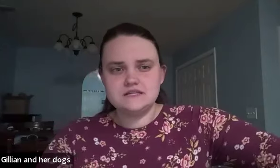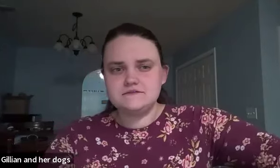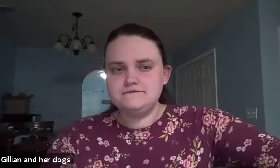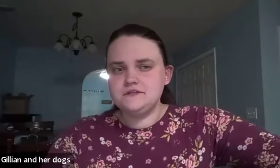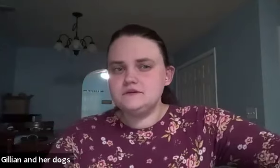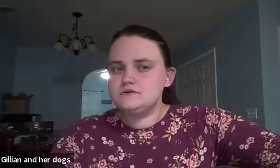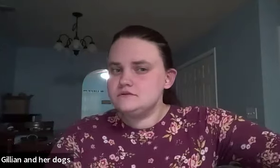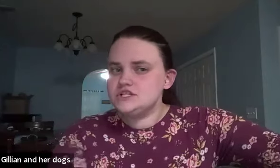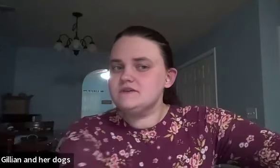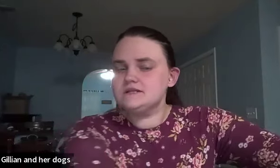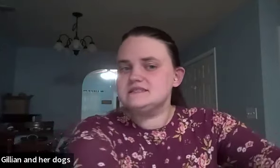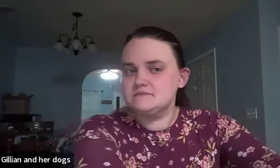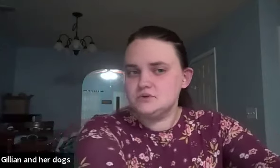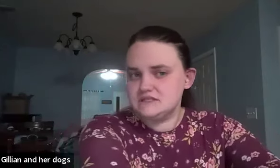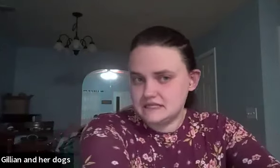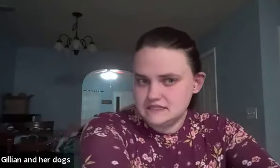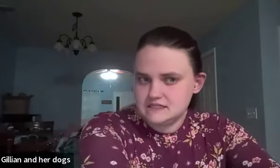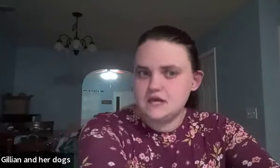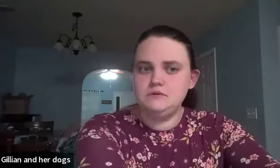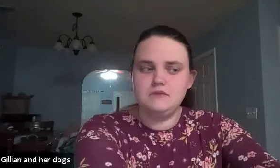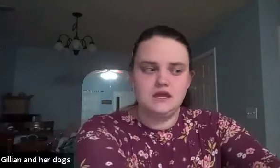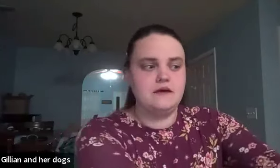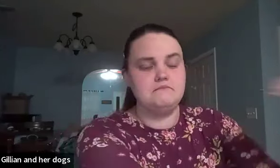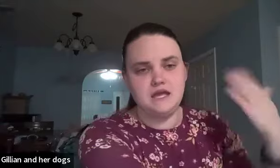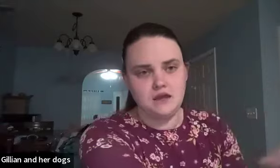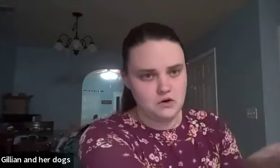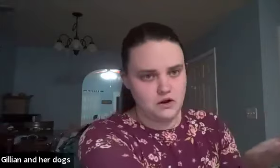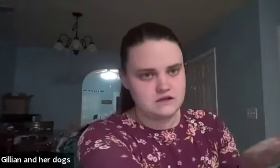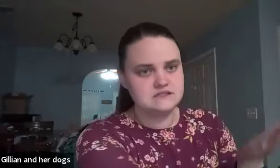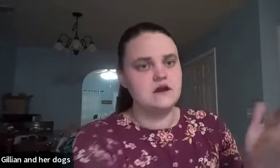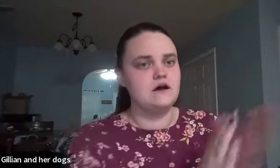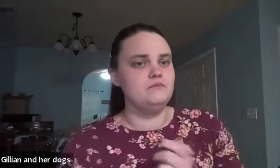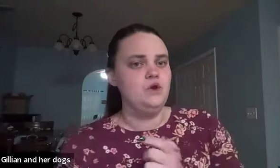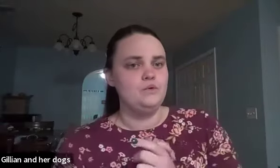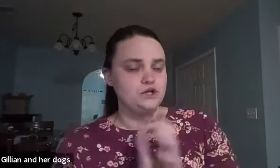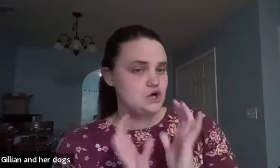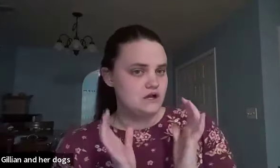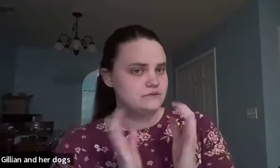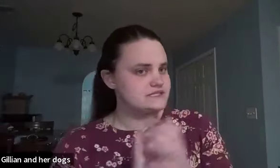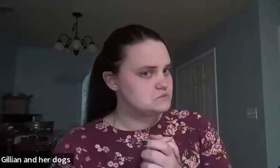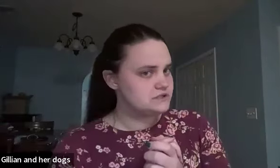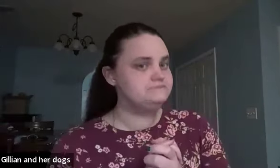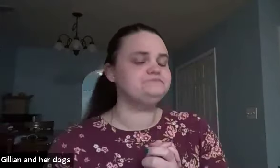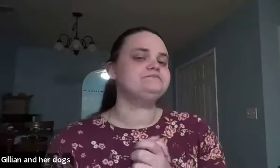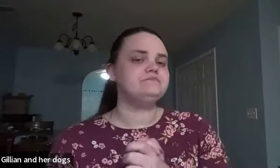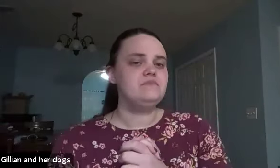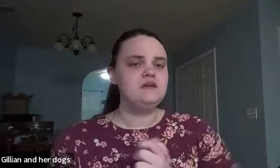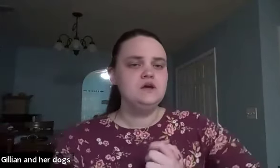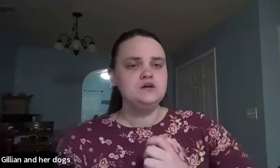you guys a few just very simple sentences that may come across when you're talking with someone.